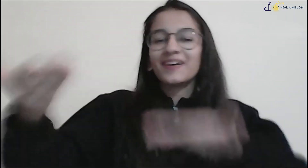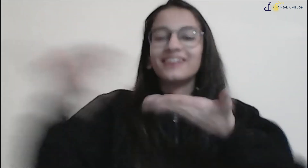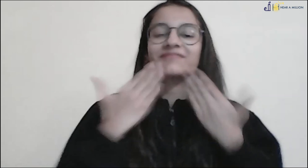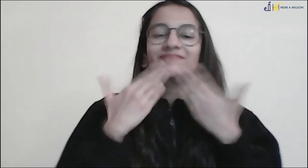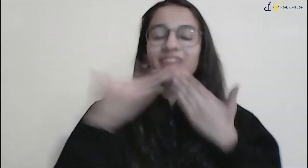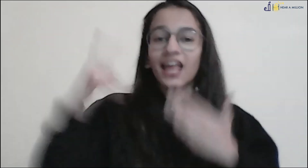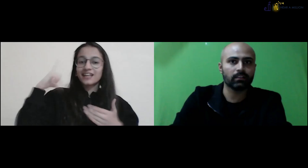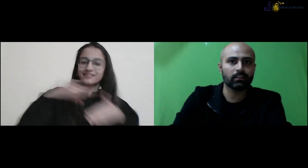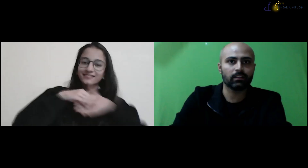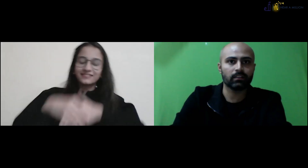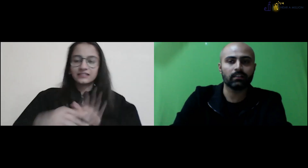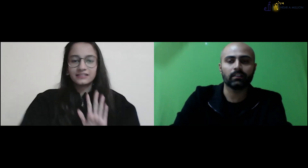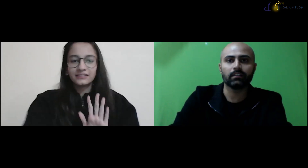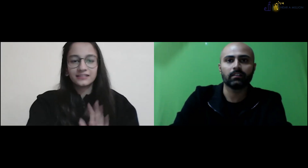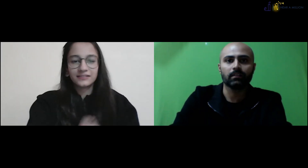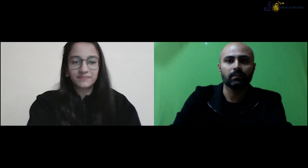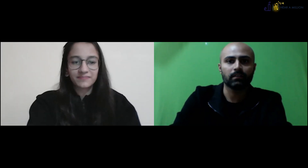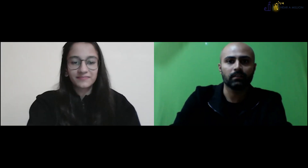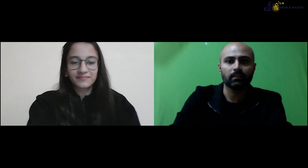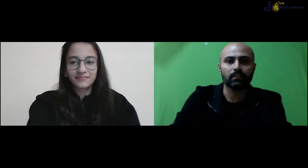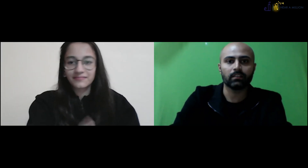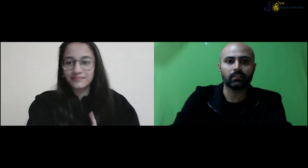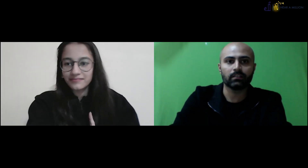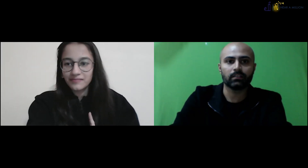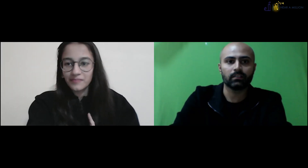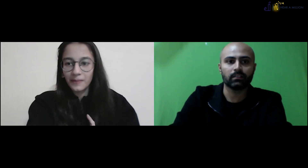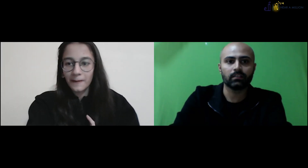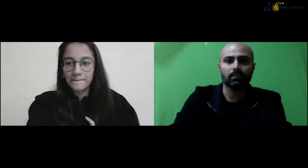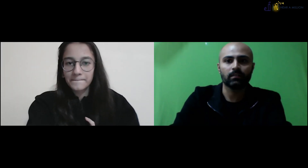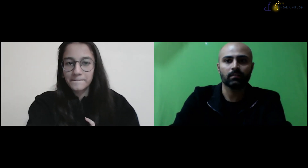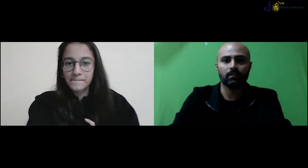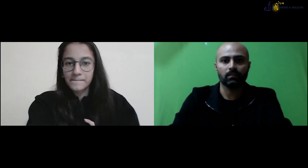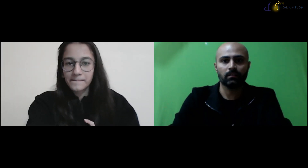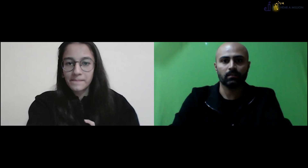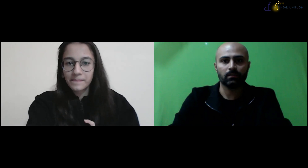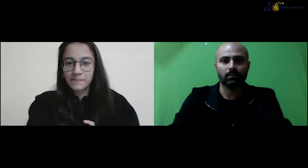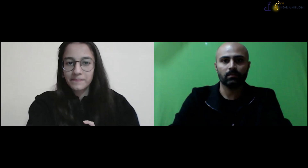Thank you, Shanti. Thank you, Dr. Alim, for those words.